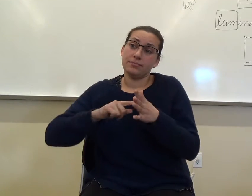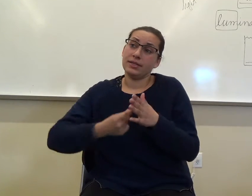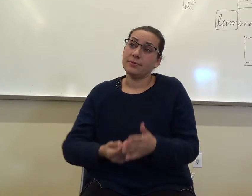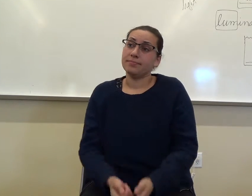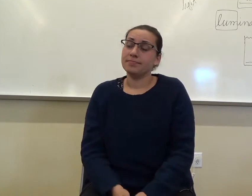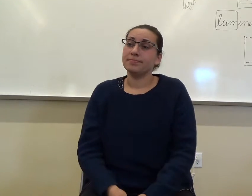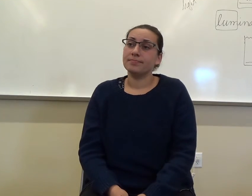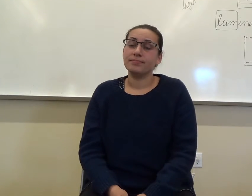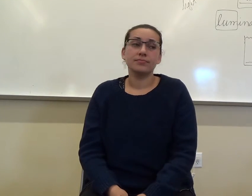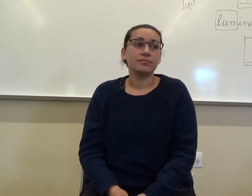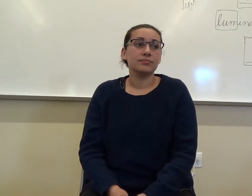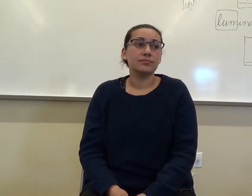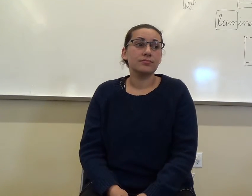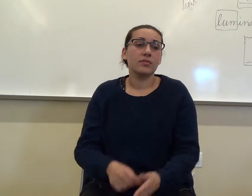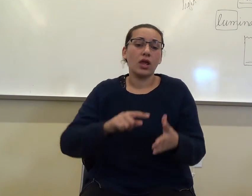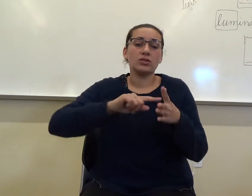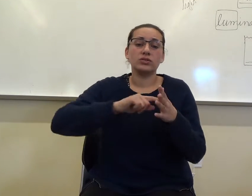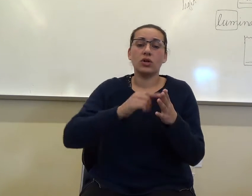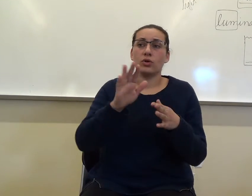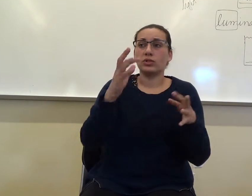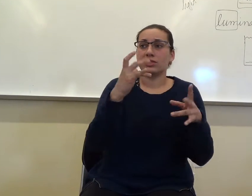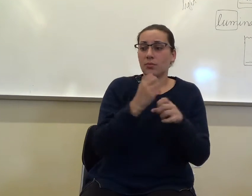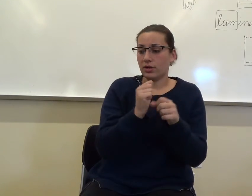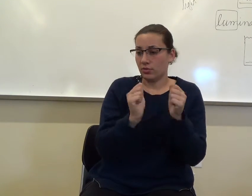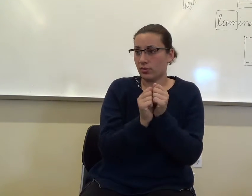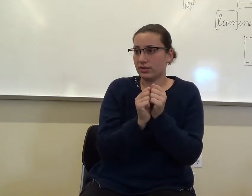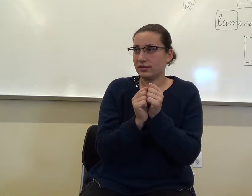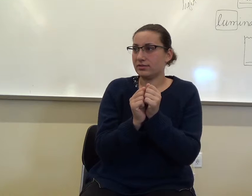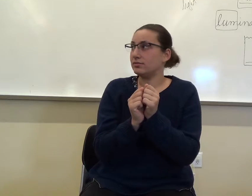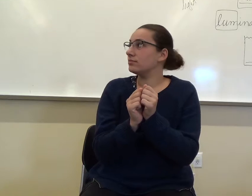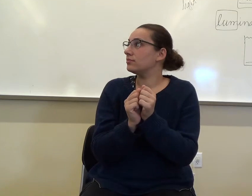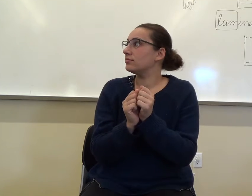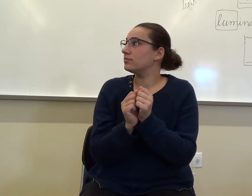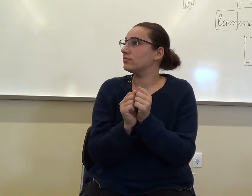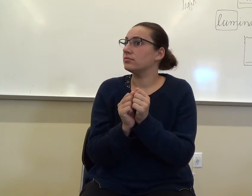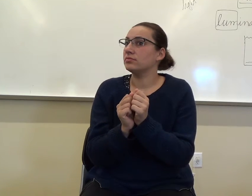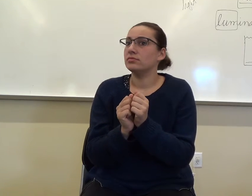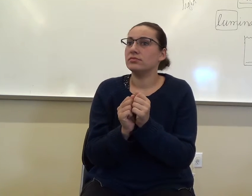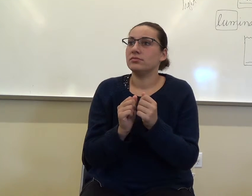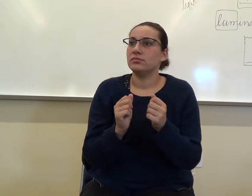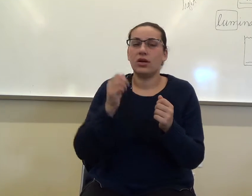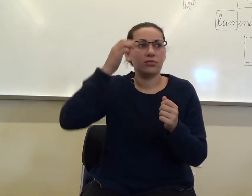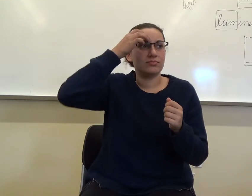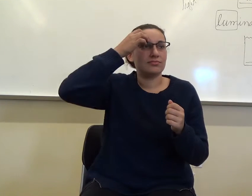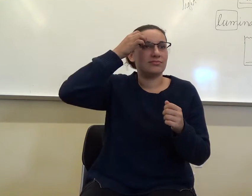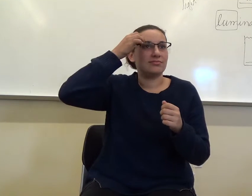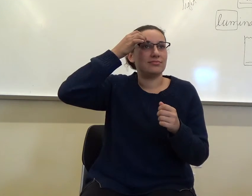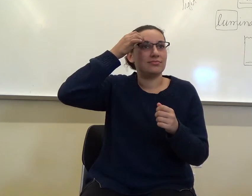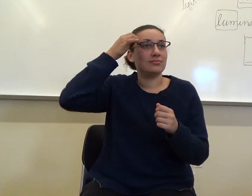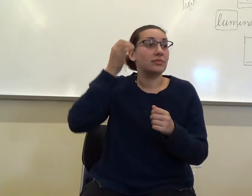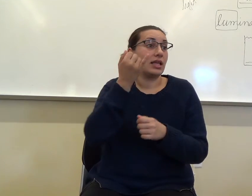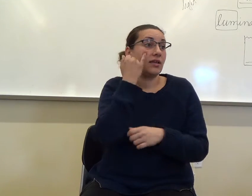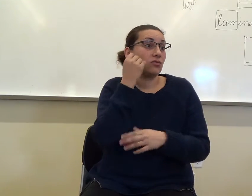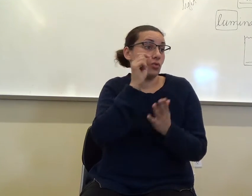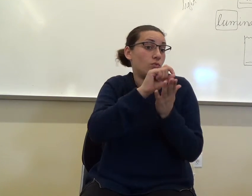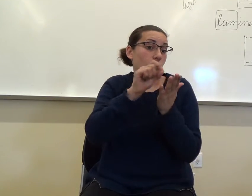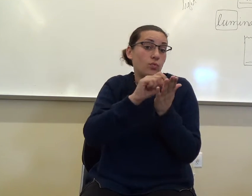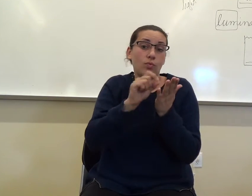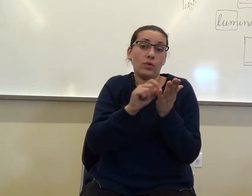summary with it. Your summary is, and if that doesn't work, if you're thinking, if you write something here, and now that we're writing